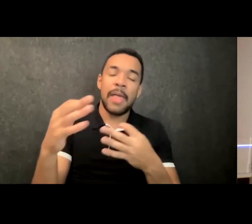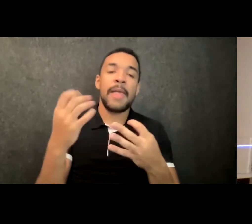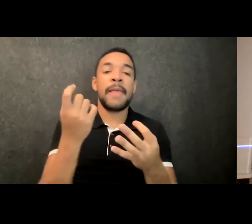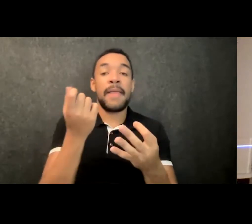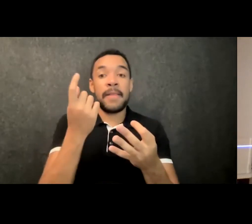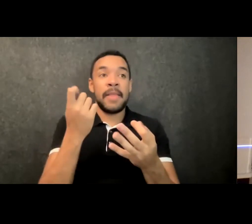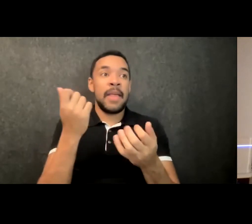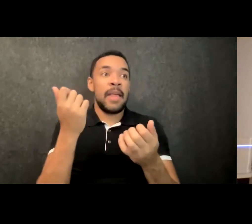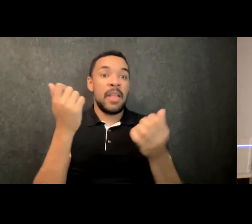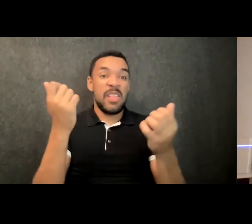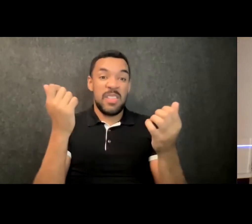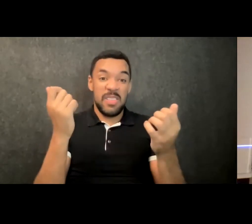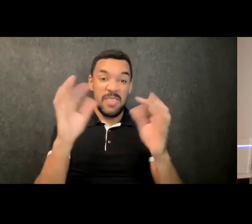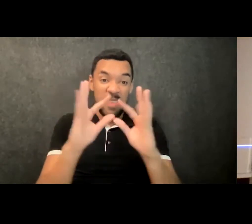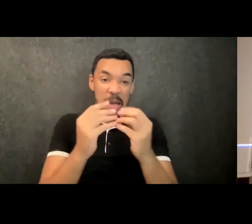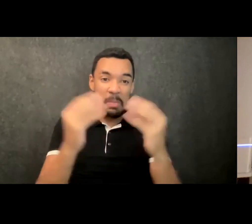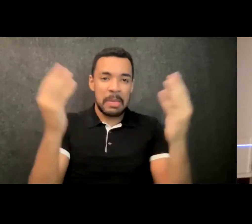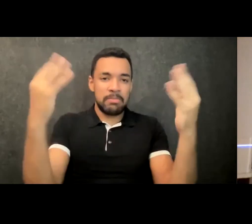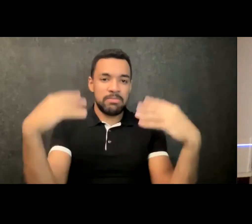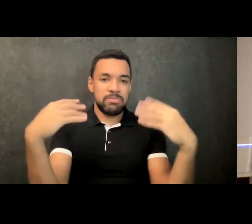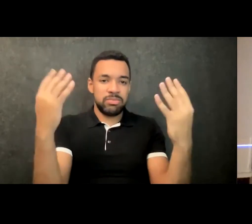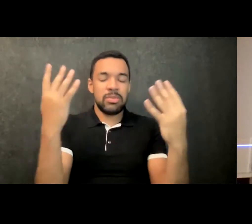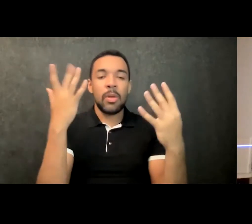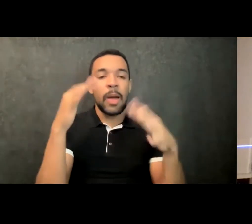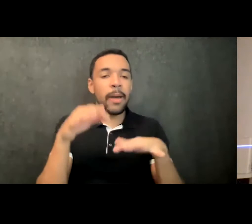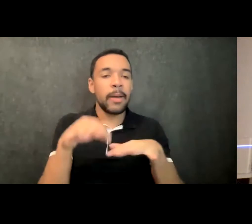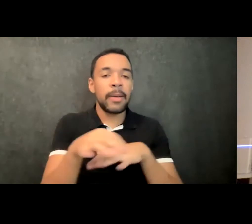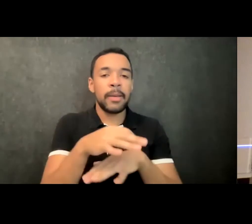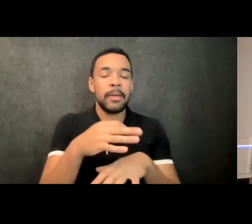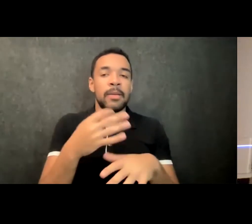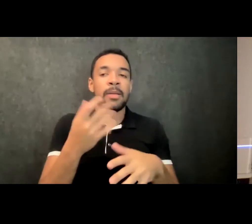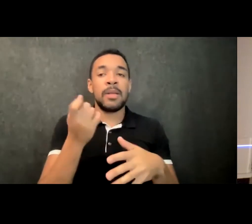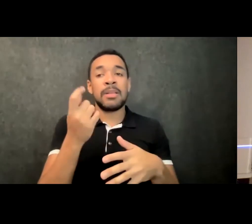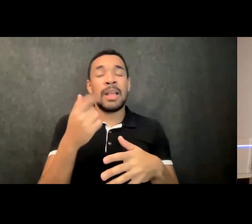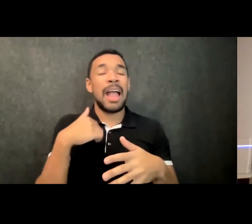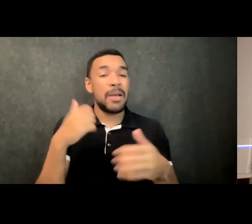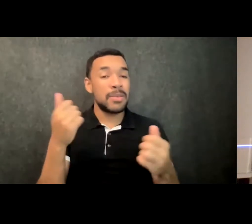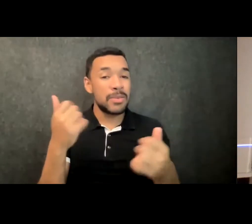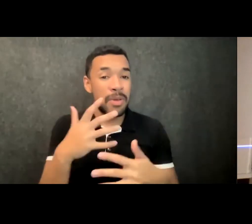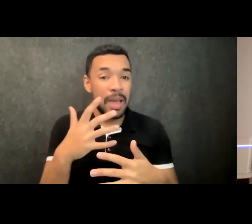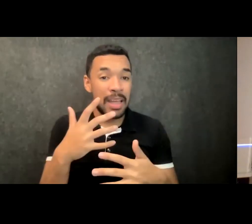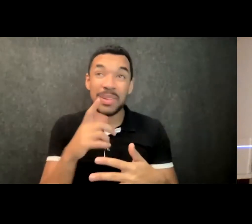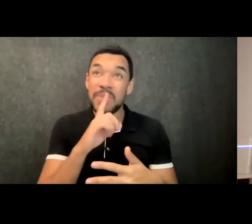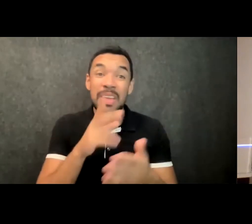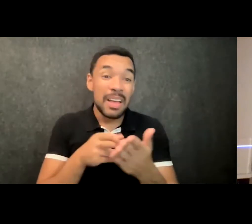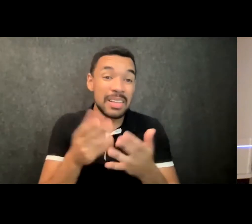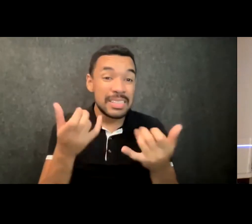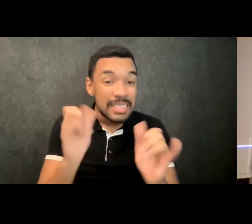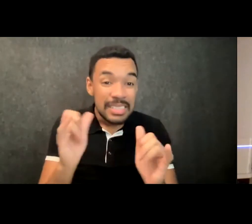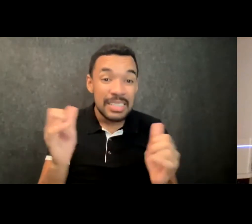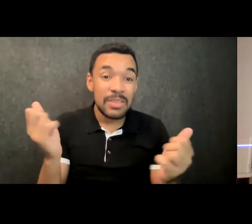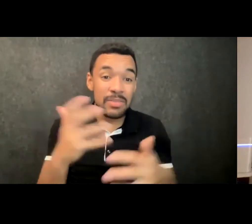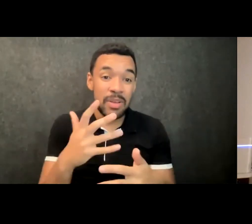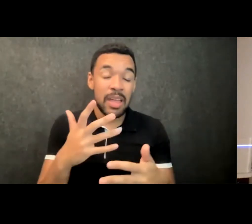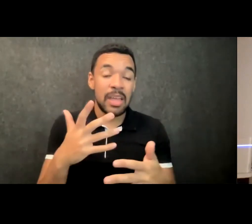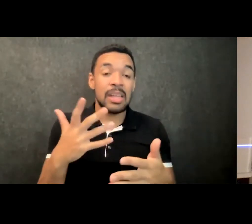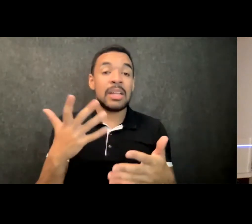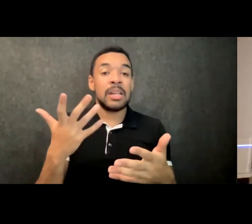and I was afraid. I'm still afraid, even though the thing I was afraid would happen for years had already